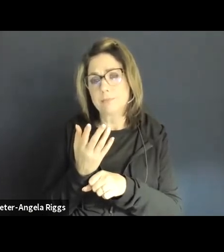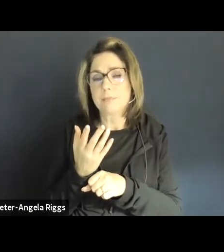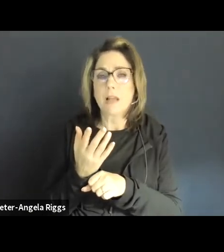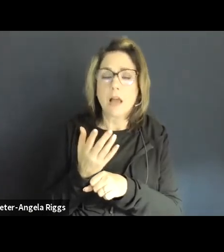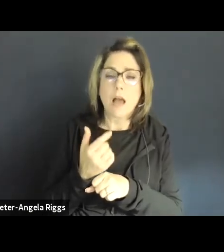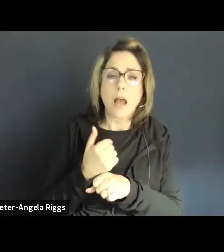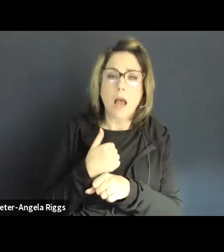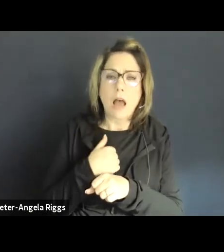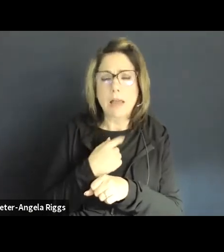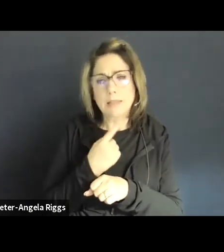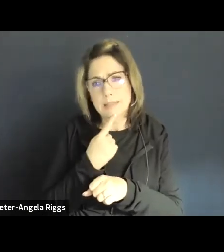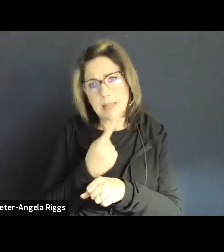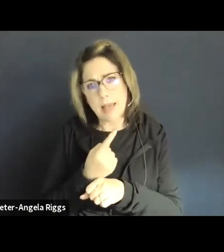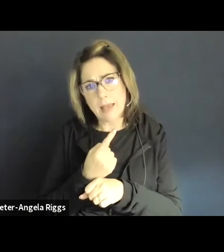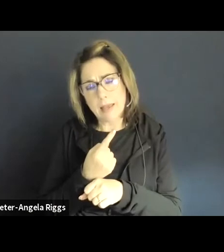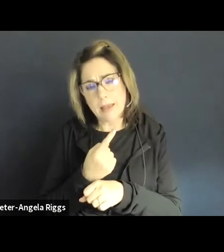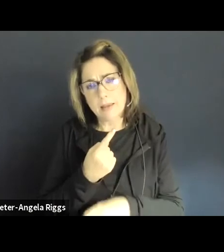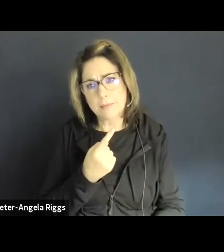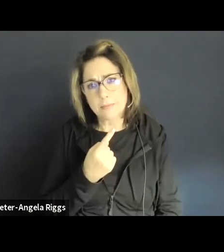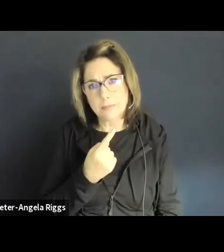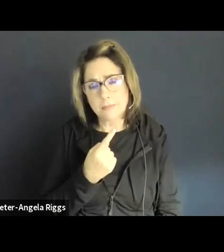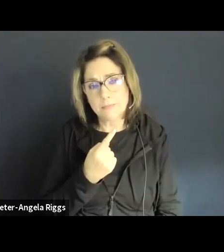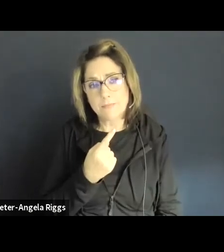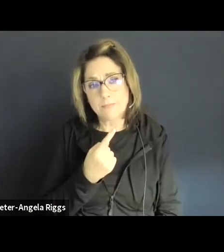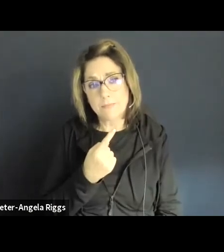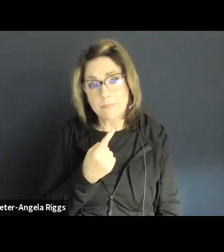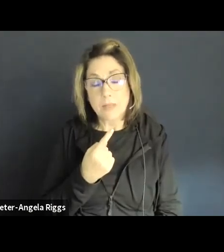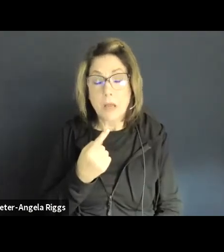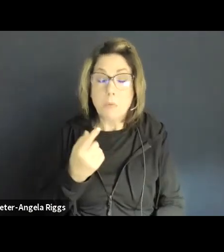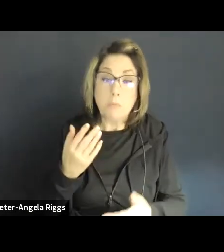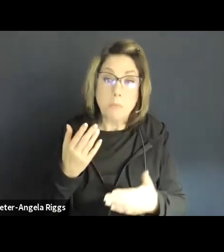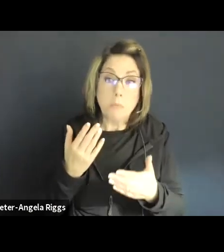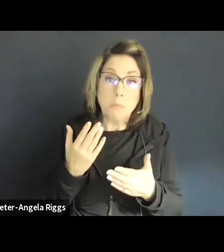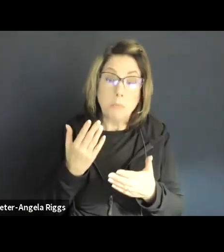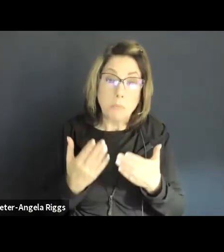I'd say that chances are probably